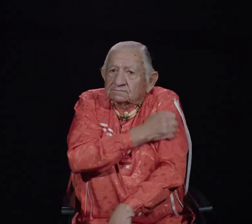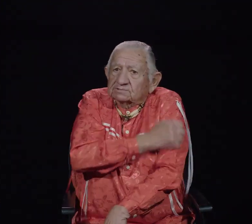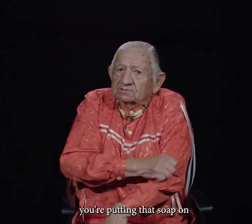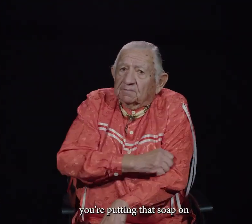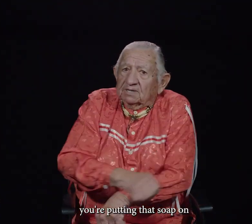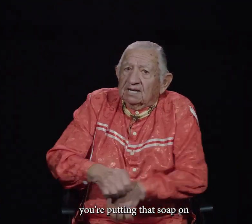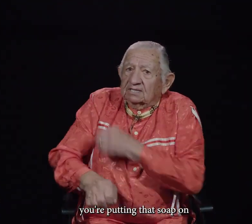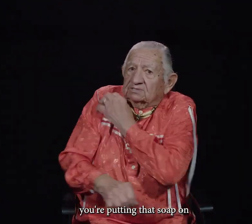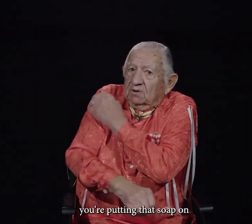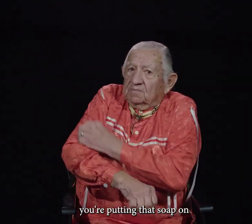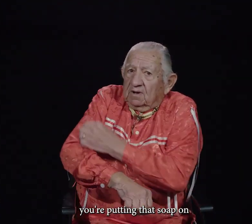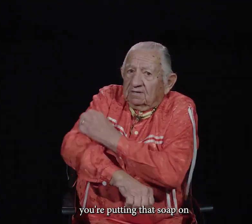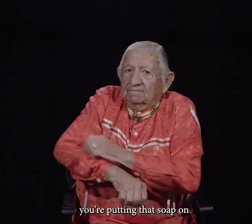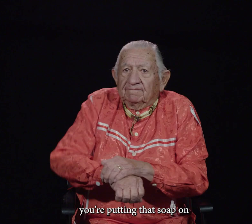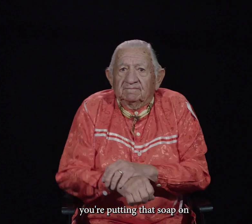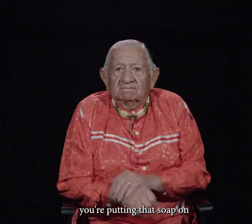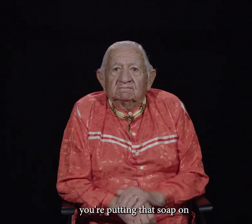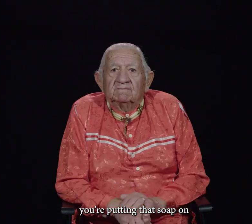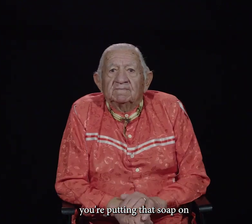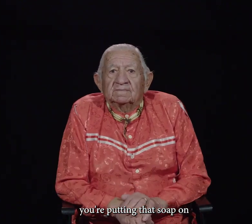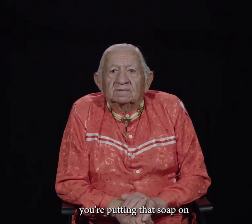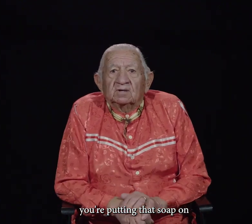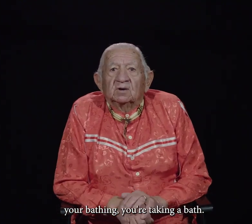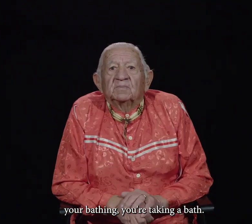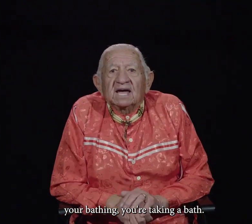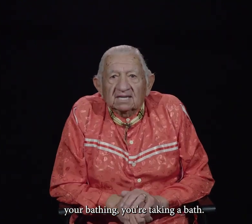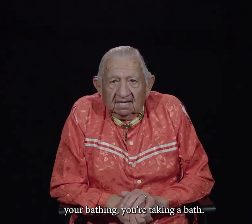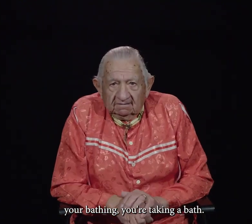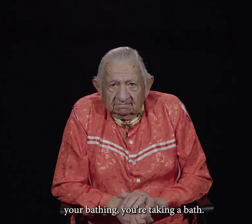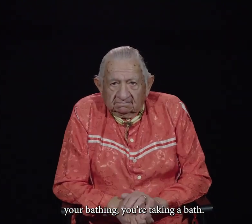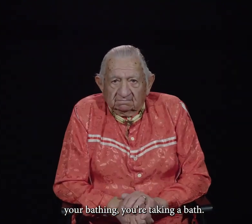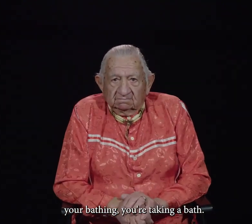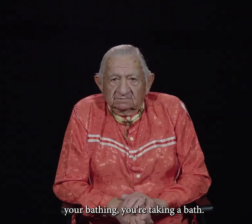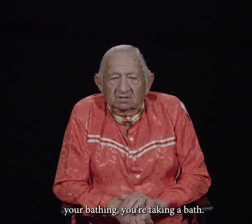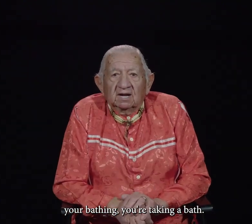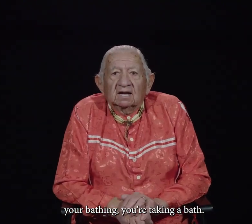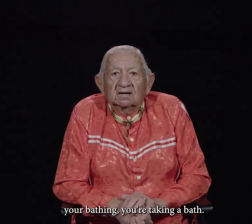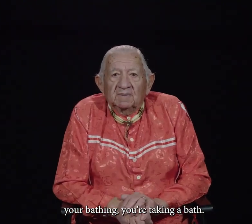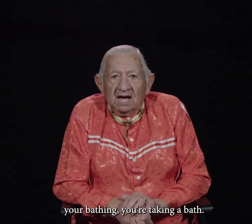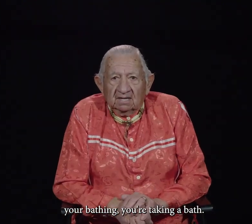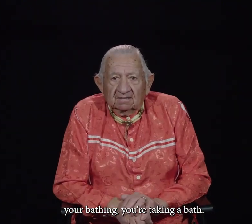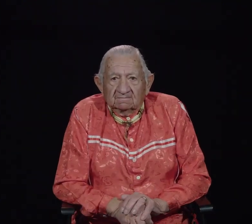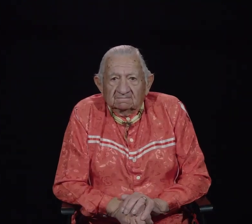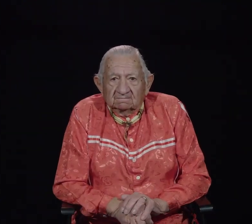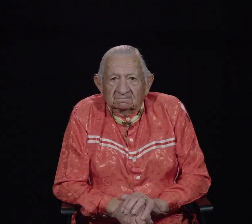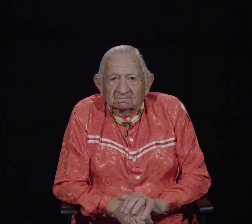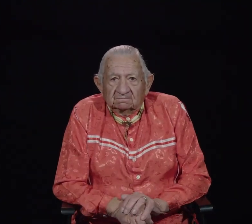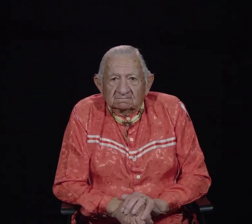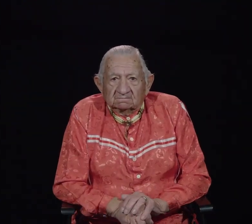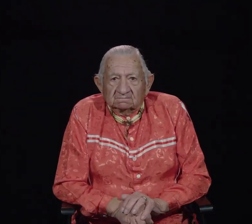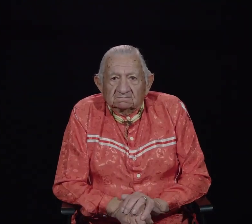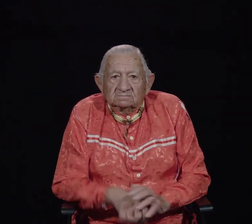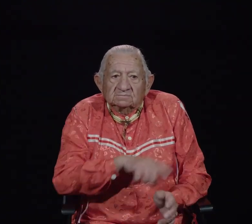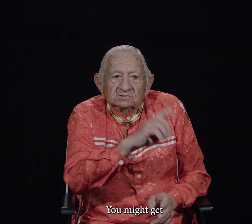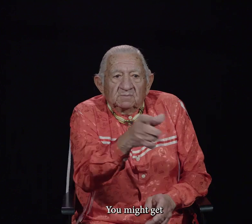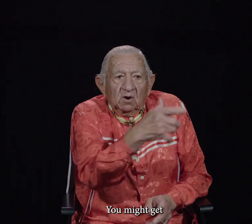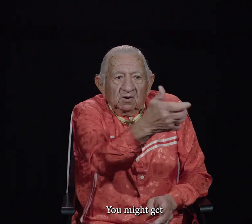You're putting that soap on. You're bathing. You're taking a bath. You will